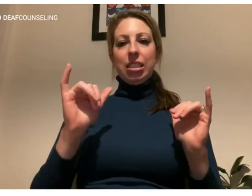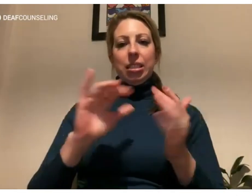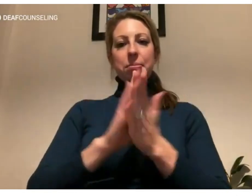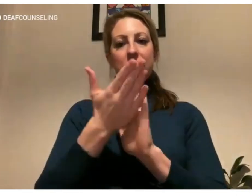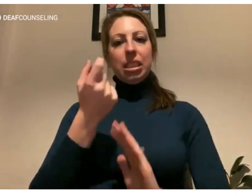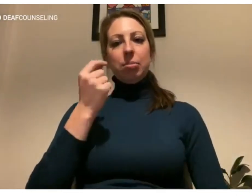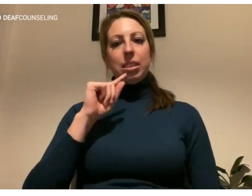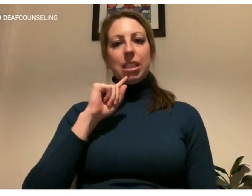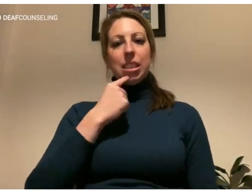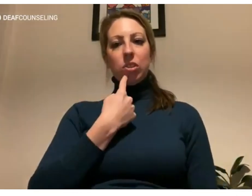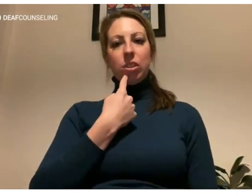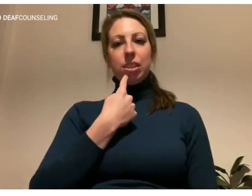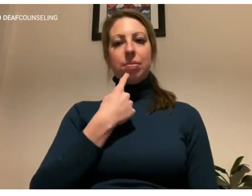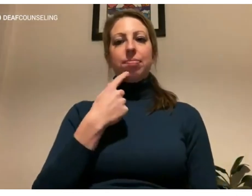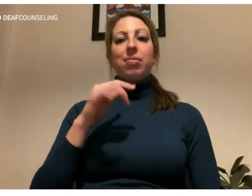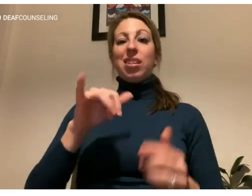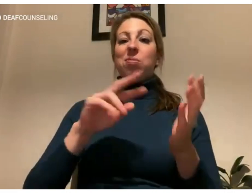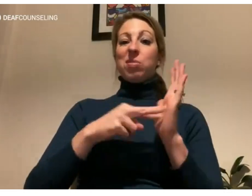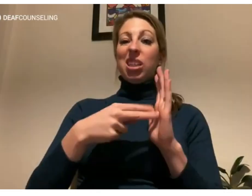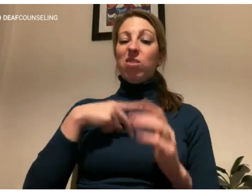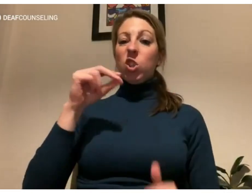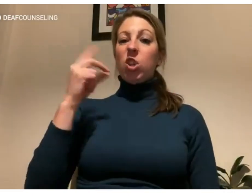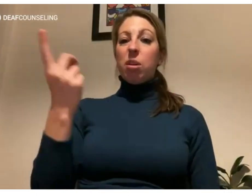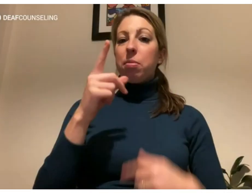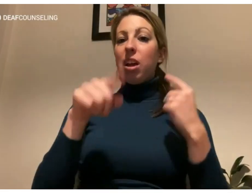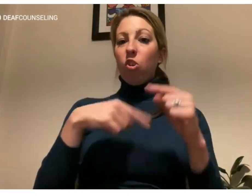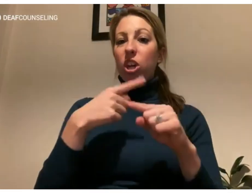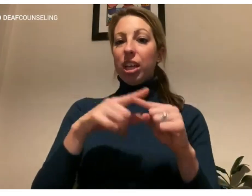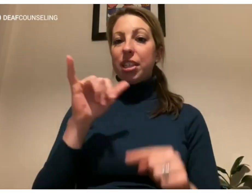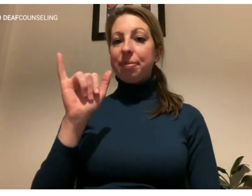And that's when I've realized that this has become a serious problem.